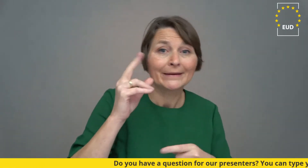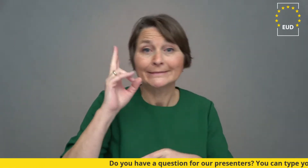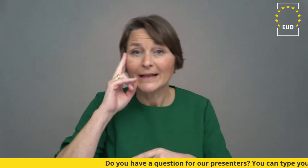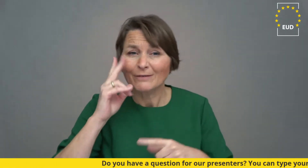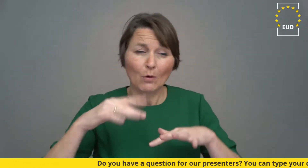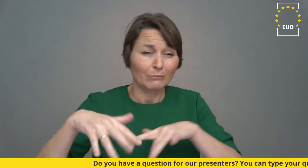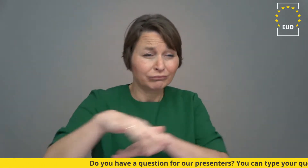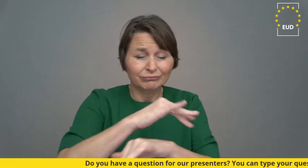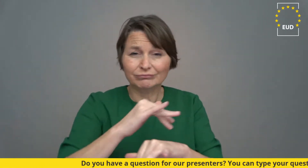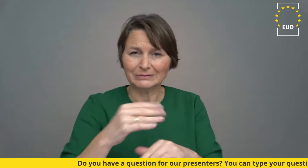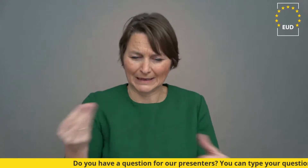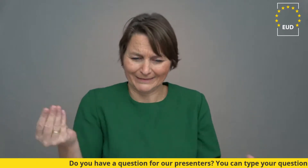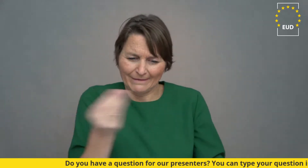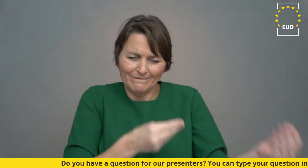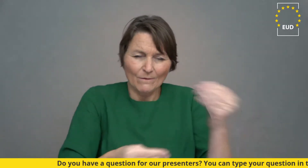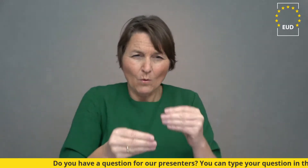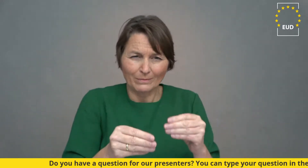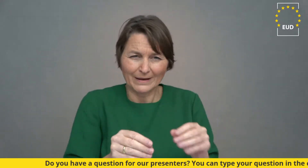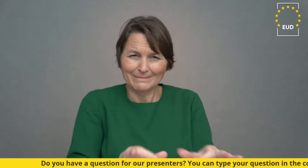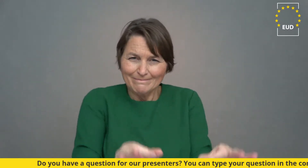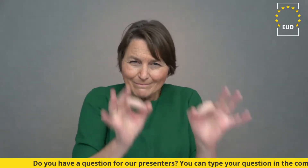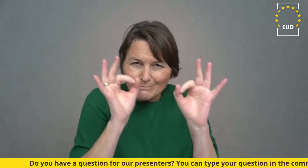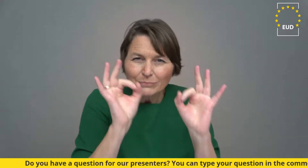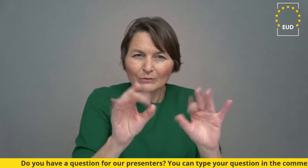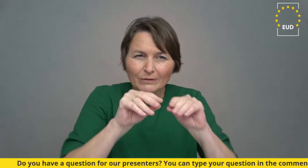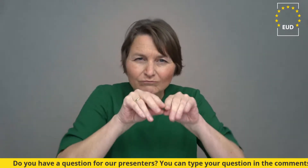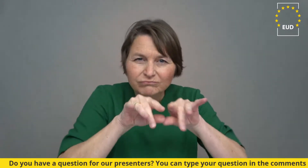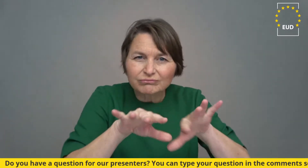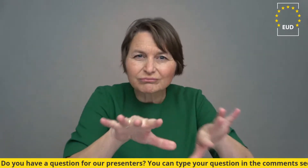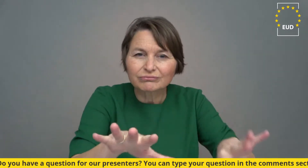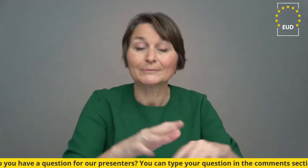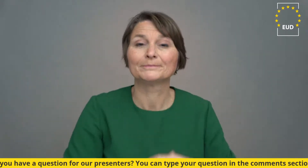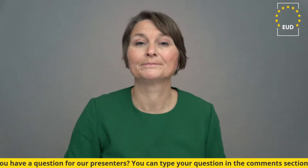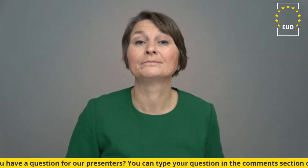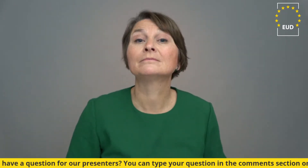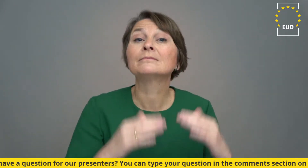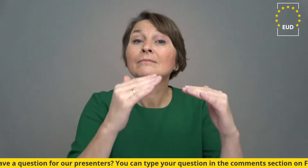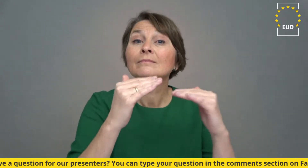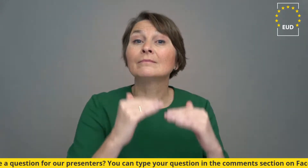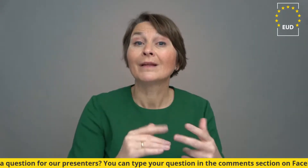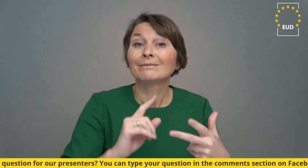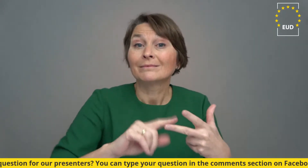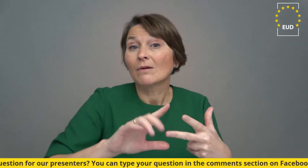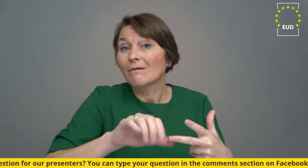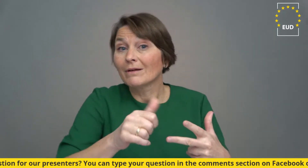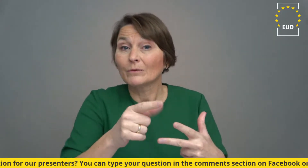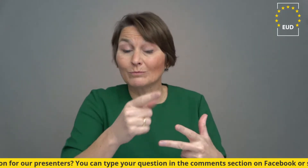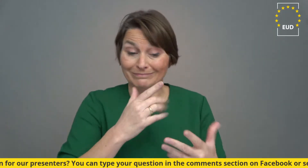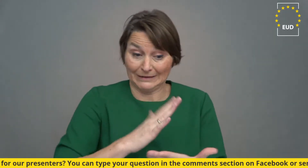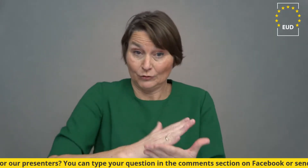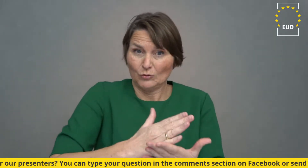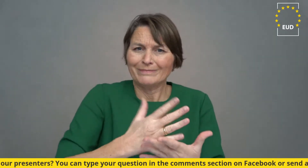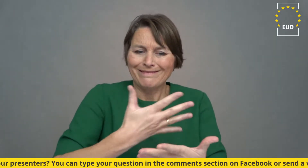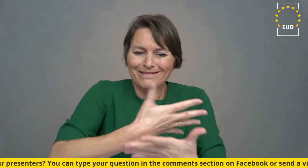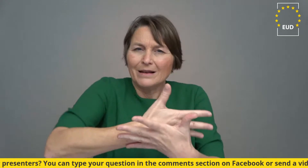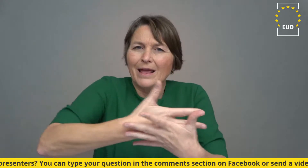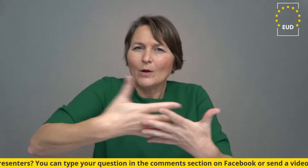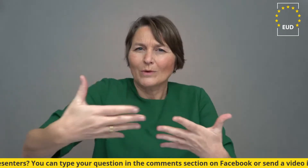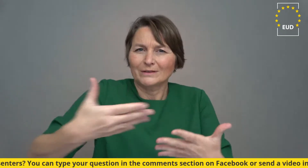evaluated and that the deaf and hearing community are doing this together.